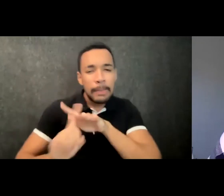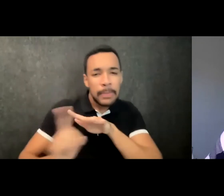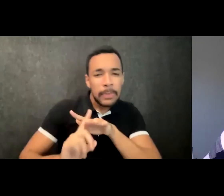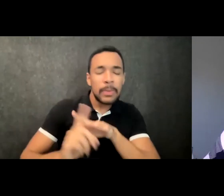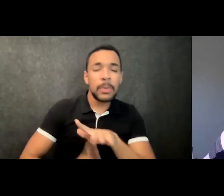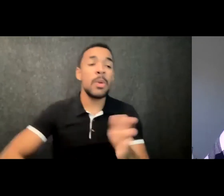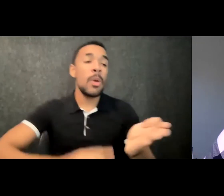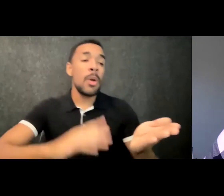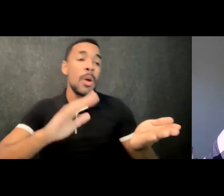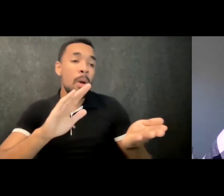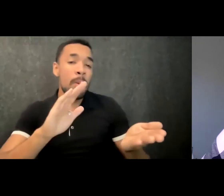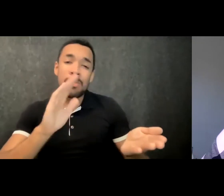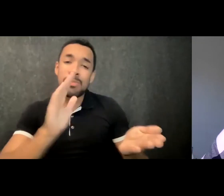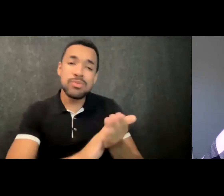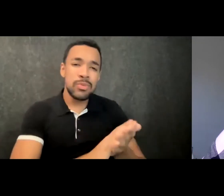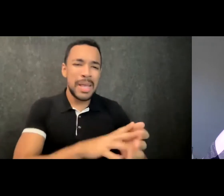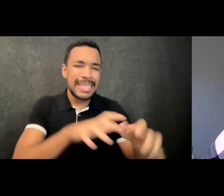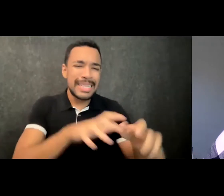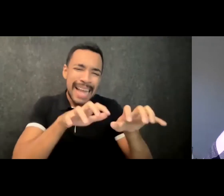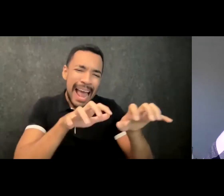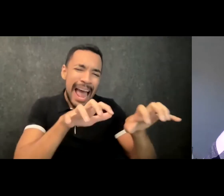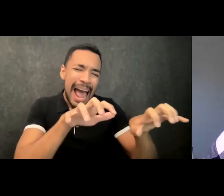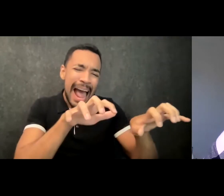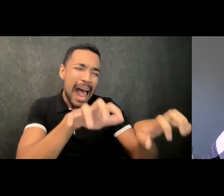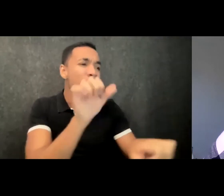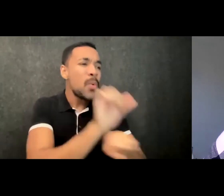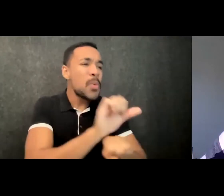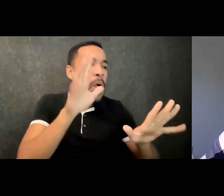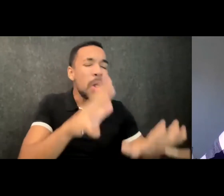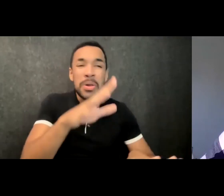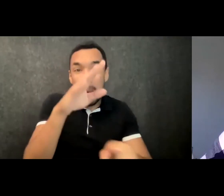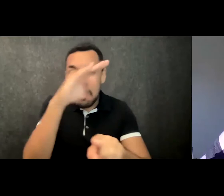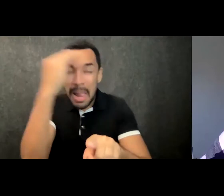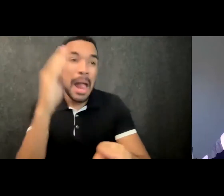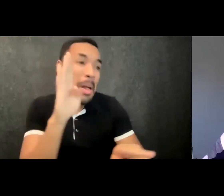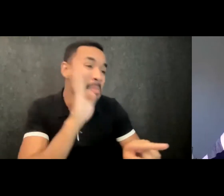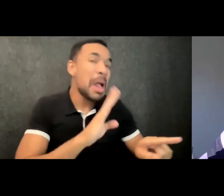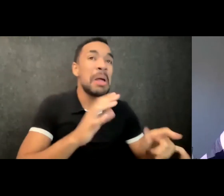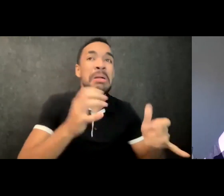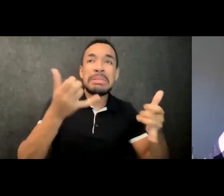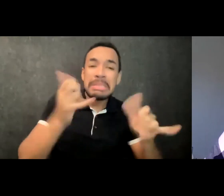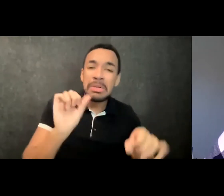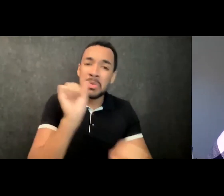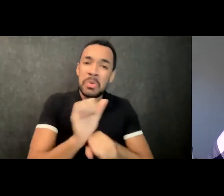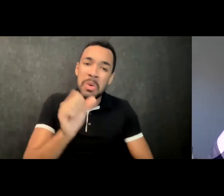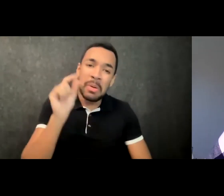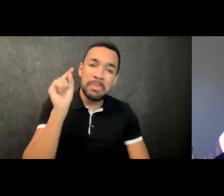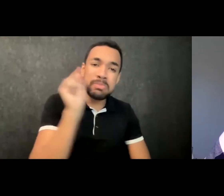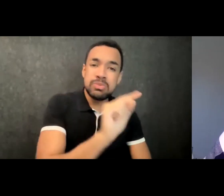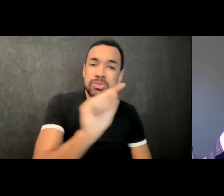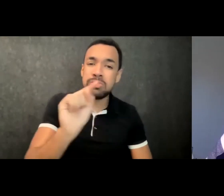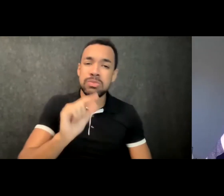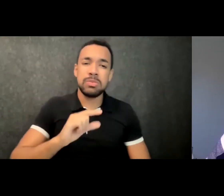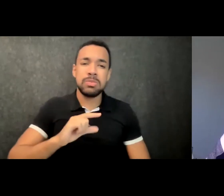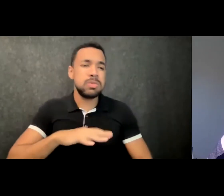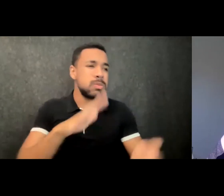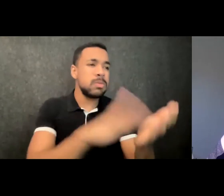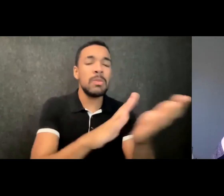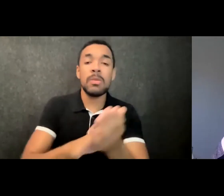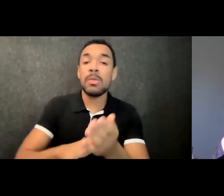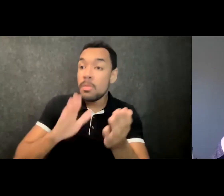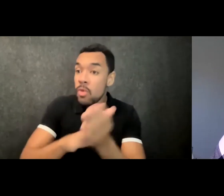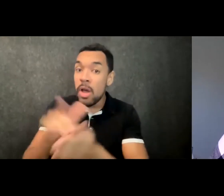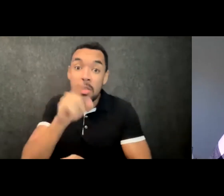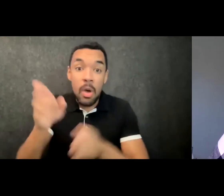of black and brown worshipers whirring still air into sandstorm. Praise be to the uncontrolled organist,